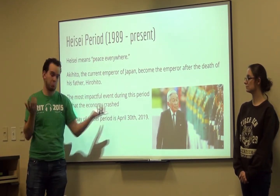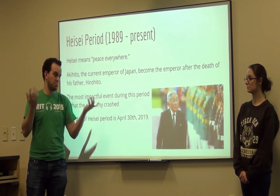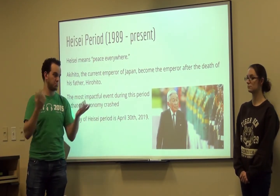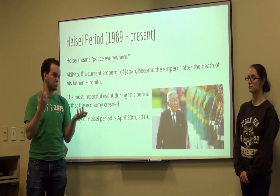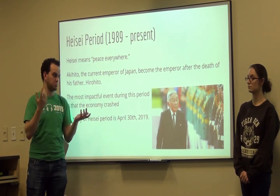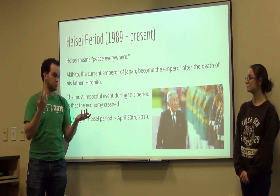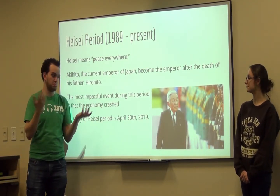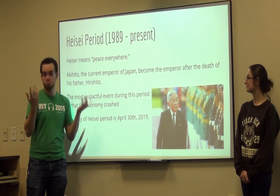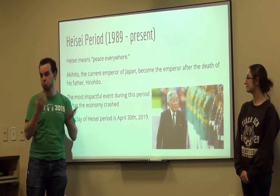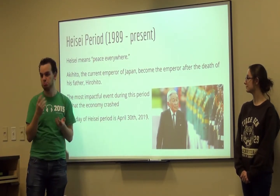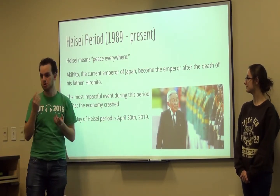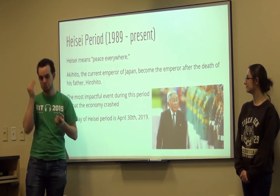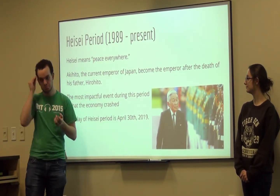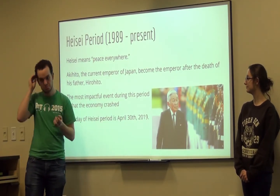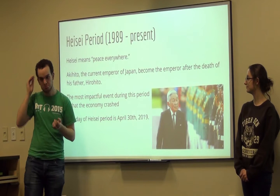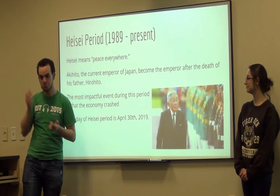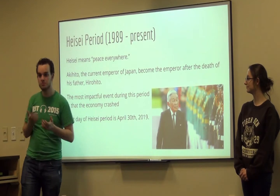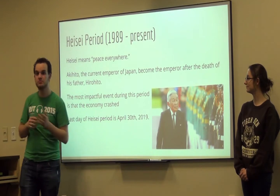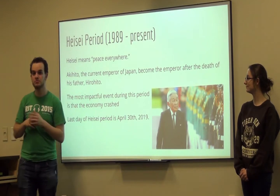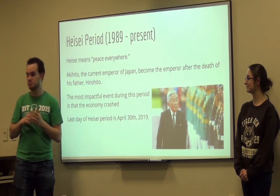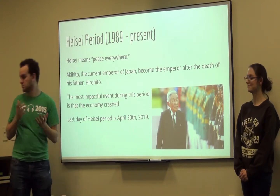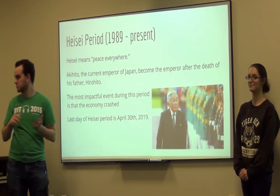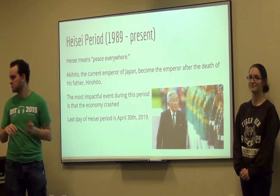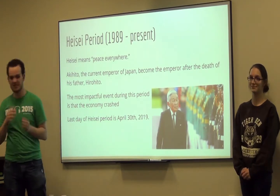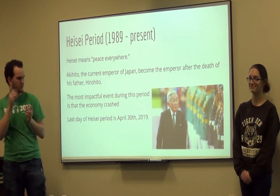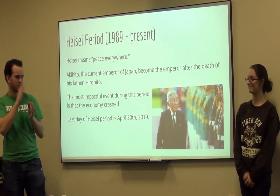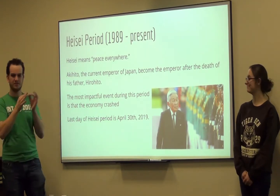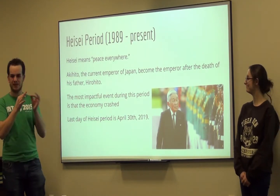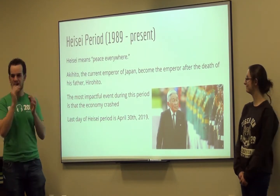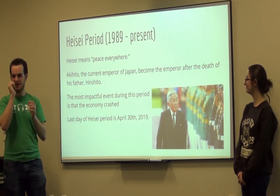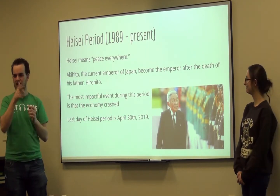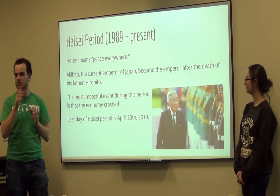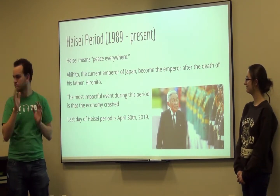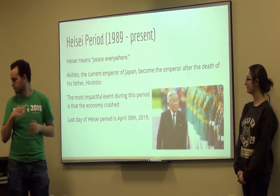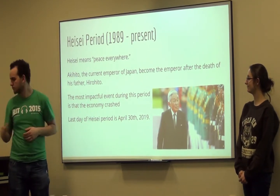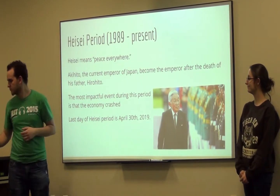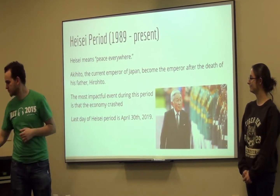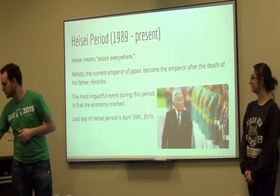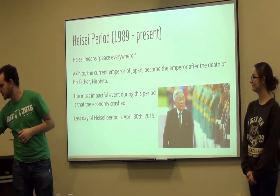year, 2019. So that will be the end of the Heisei period. So that's just something to keep in